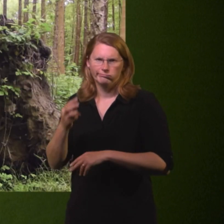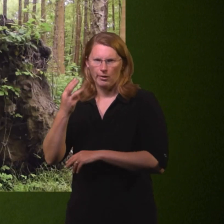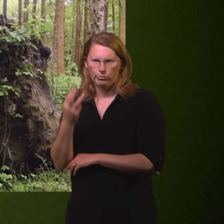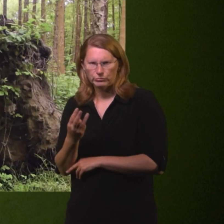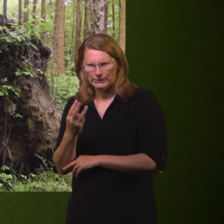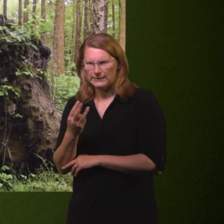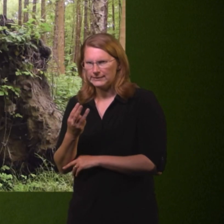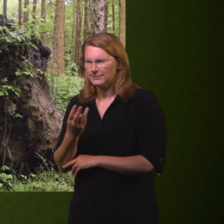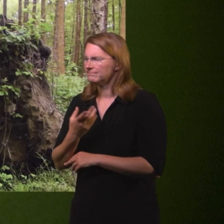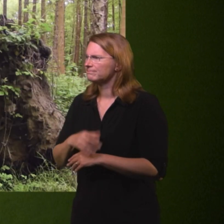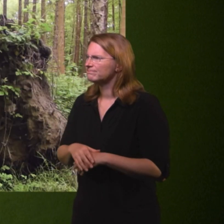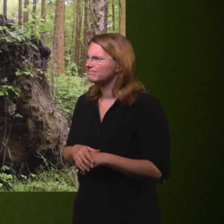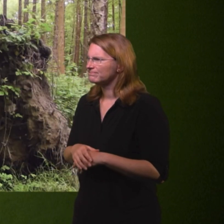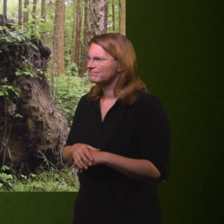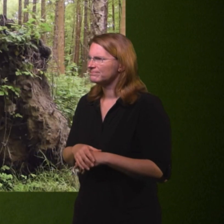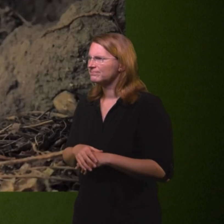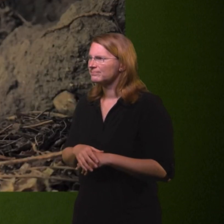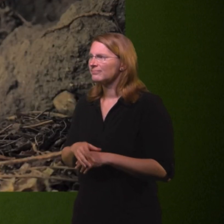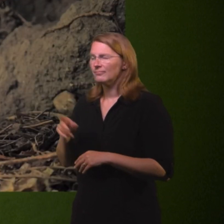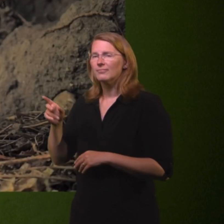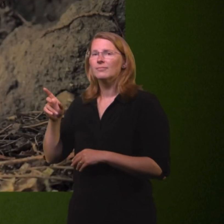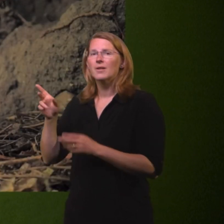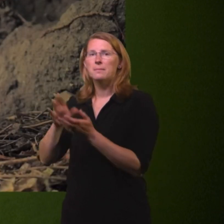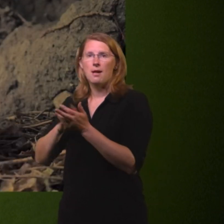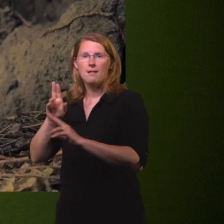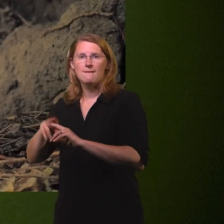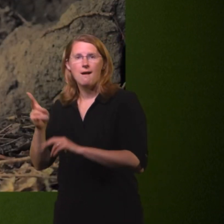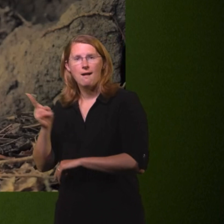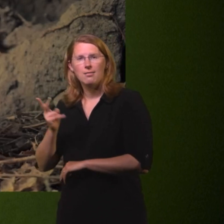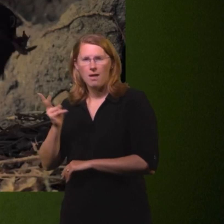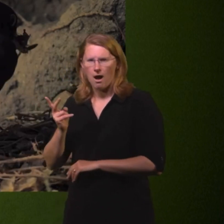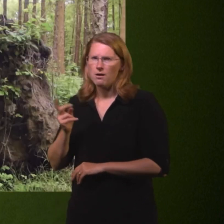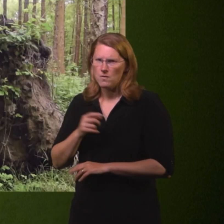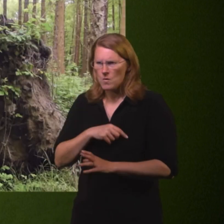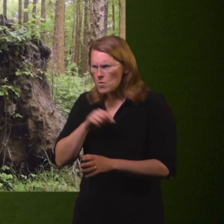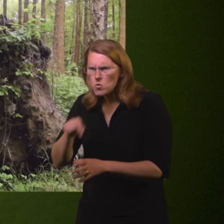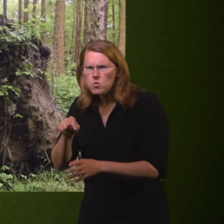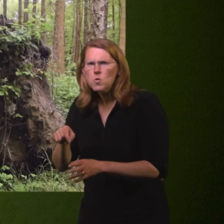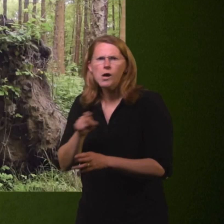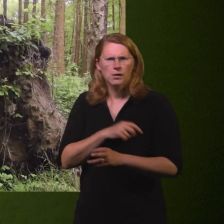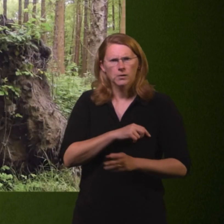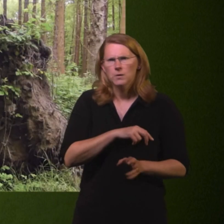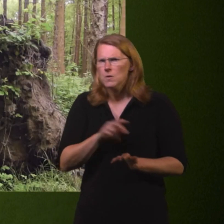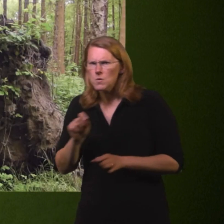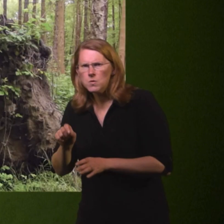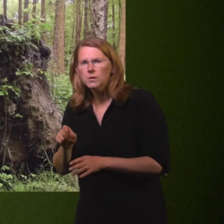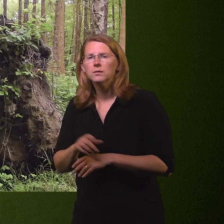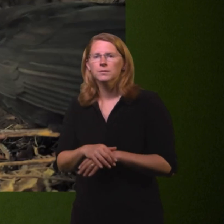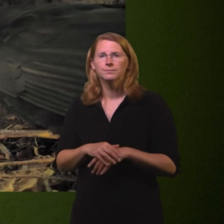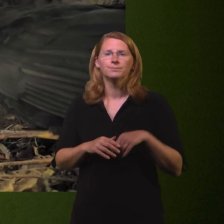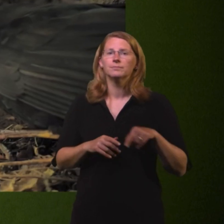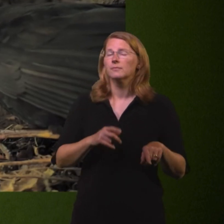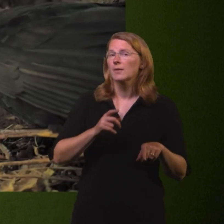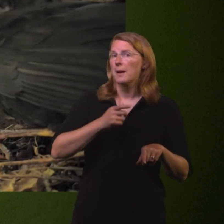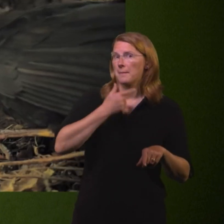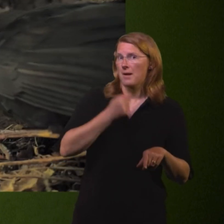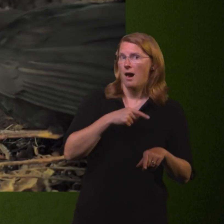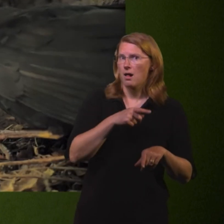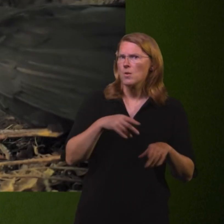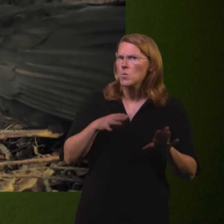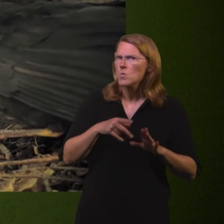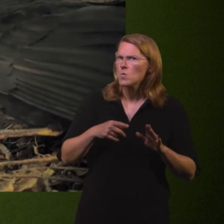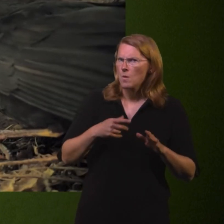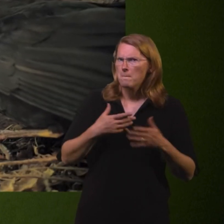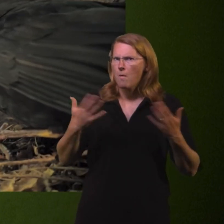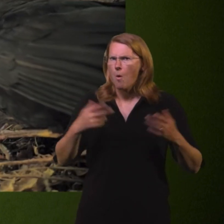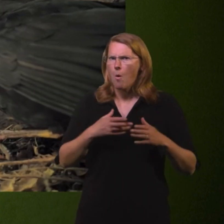going strong. Both parents have been servicing the nest, but the male a lot less than the female. He's been averaging 1.5 visits an